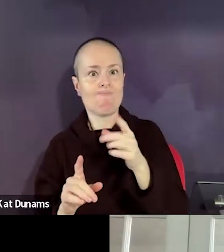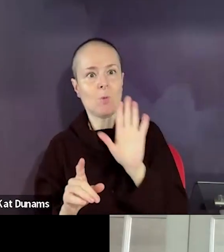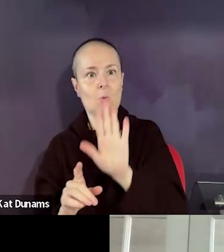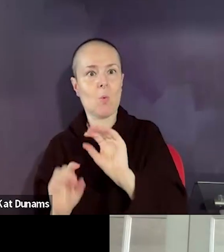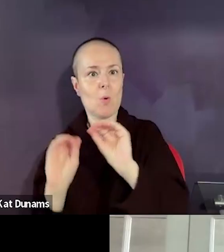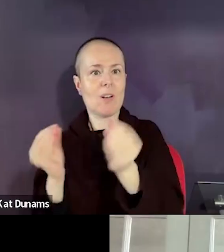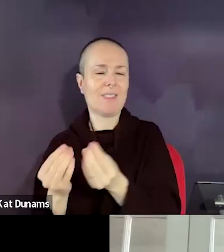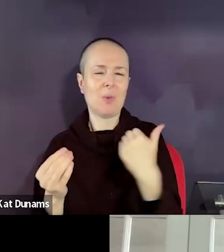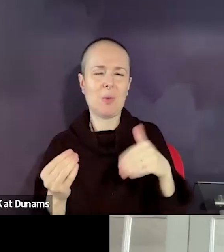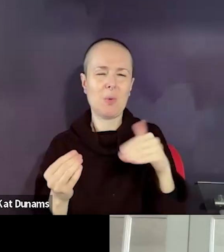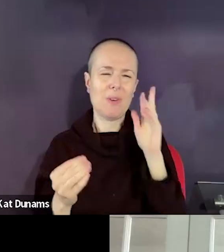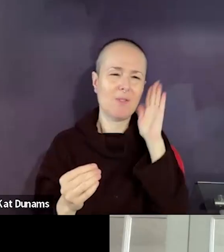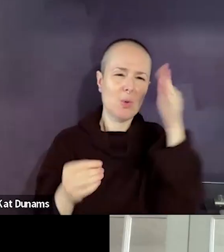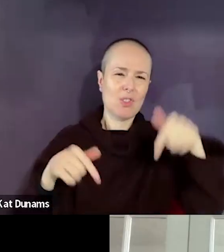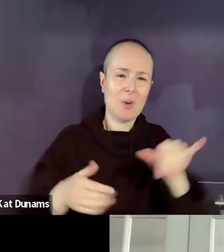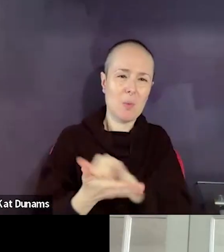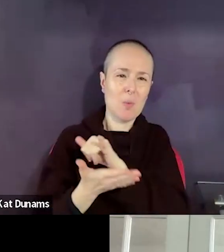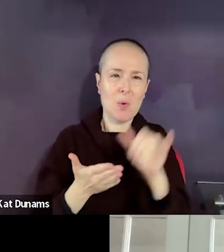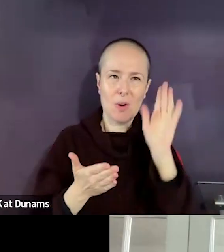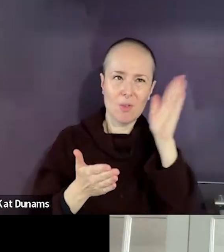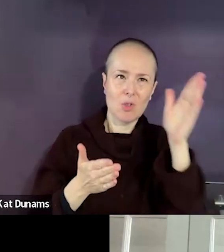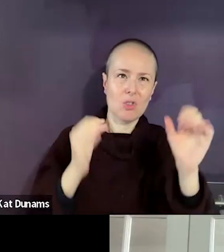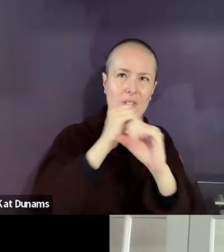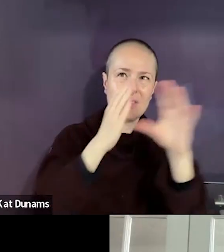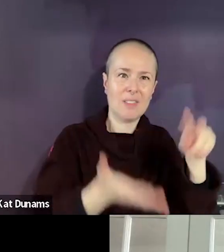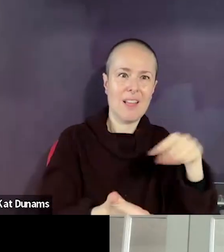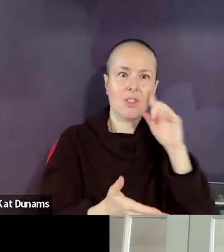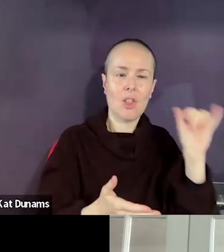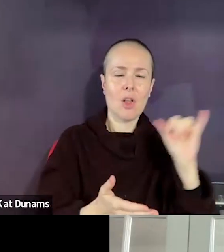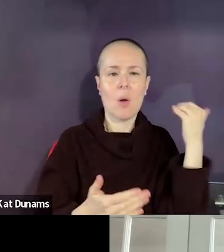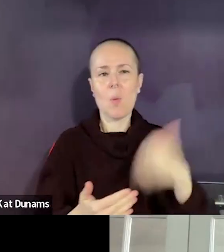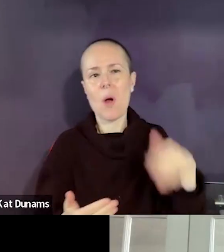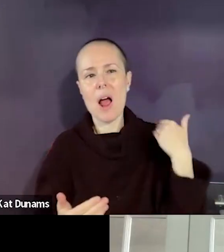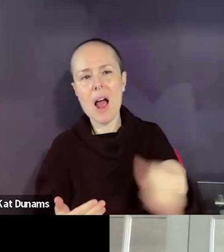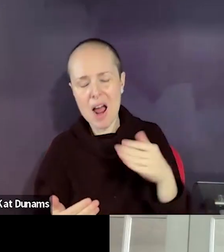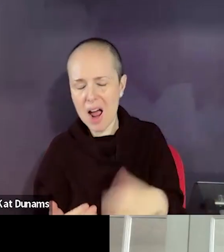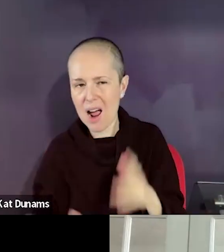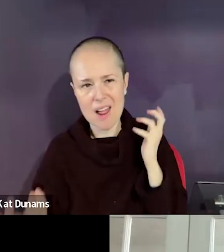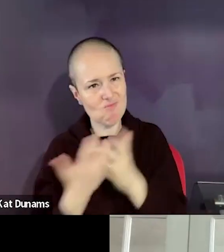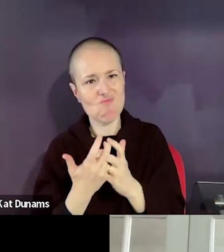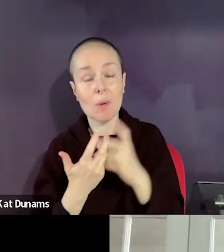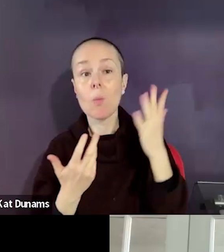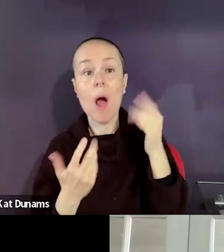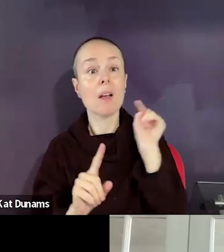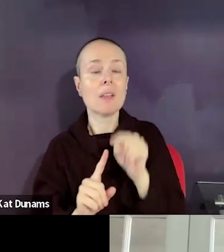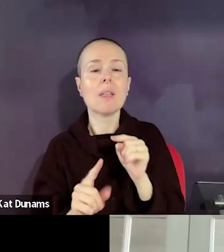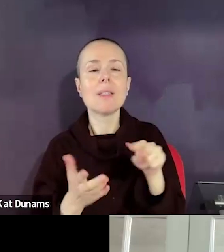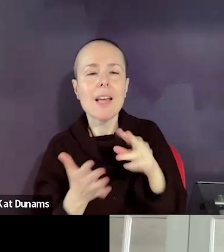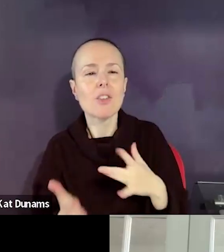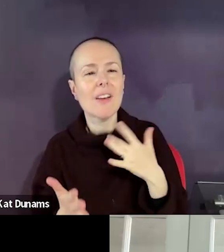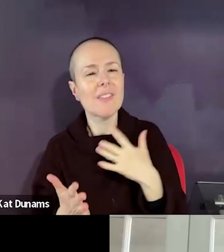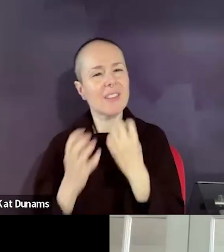future of dance in the city is primarily to have it be a space where dancers feel valued and